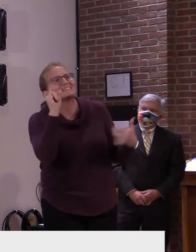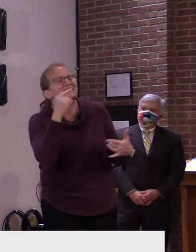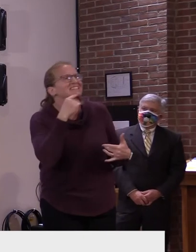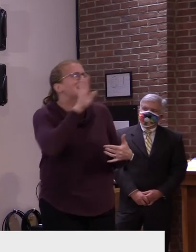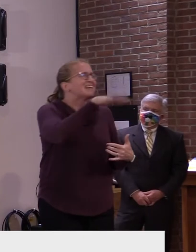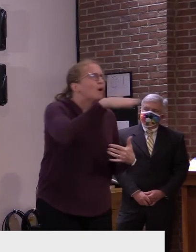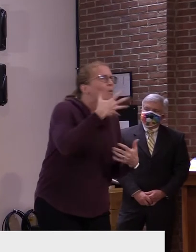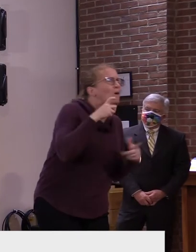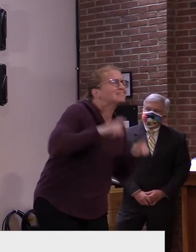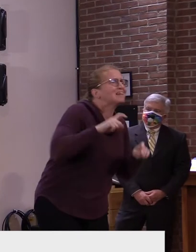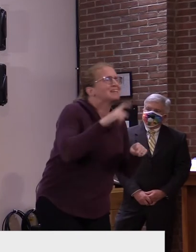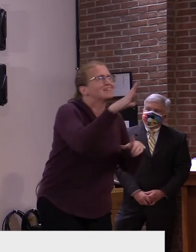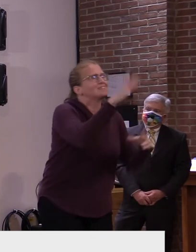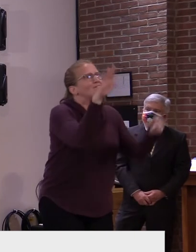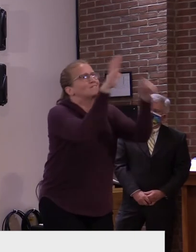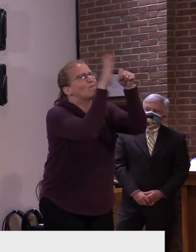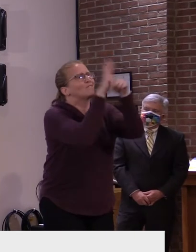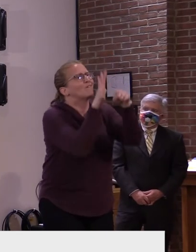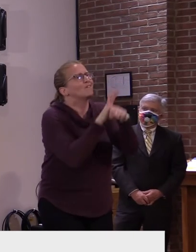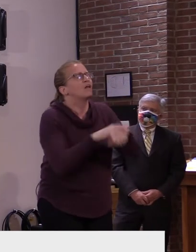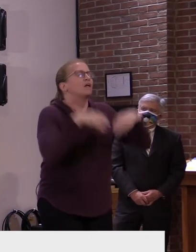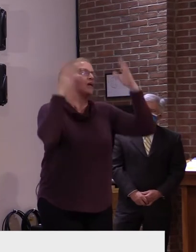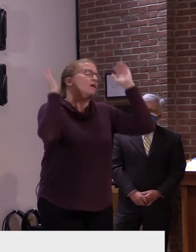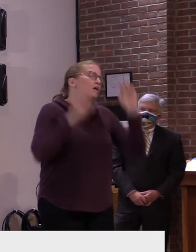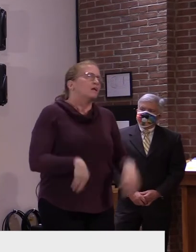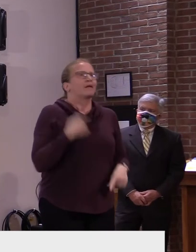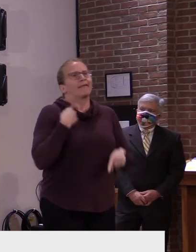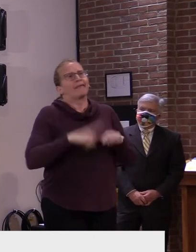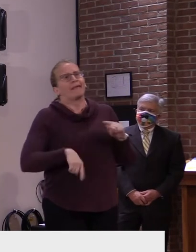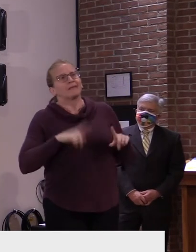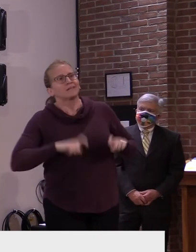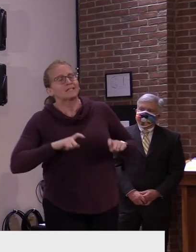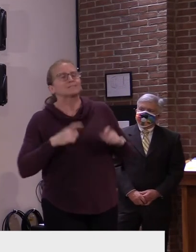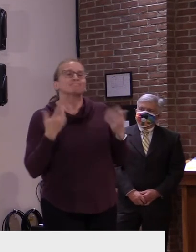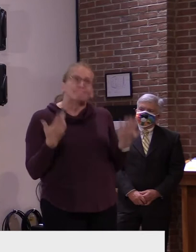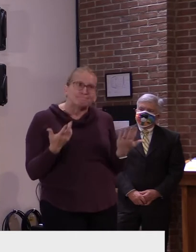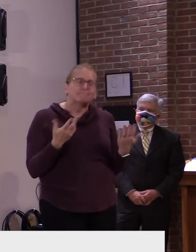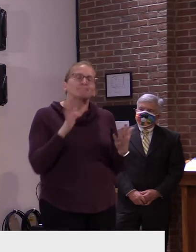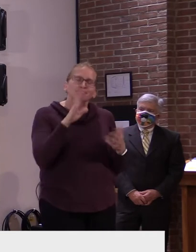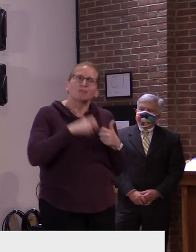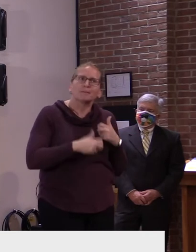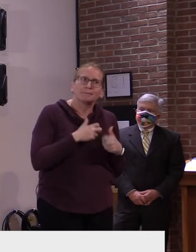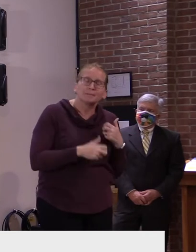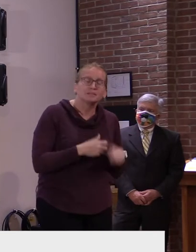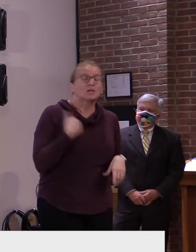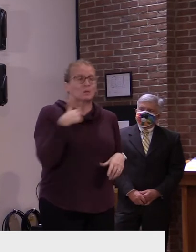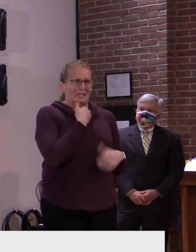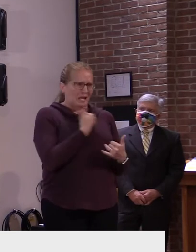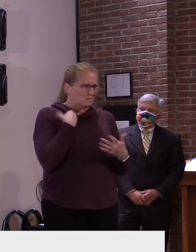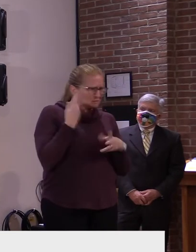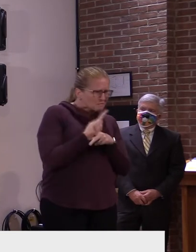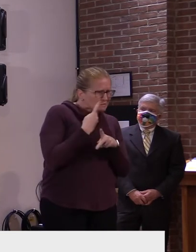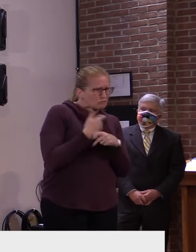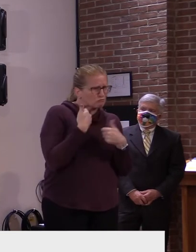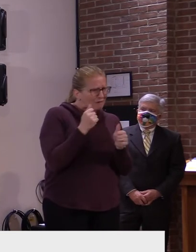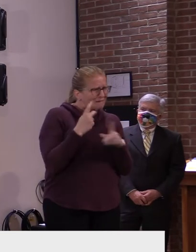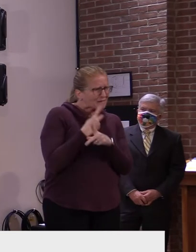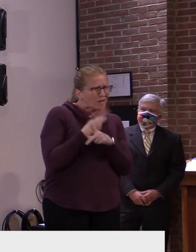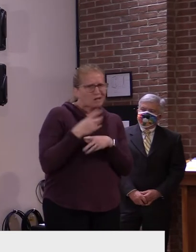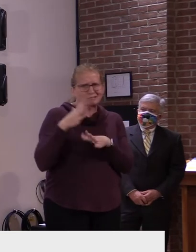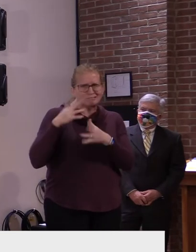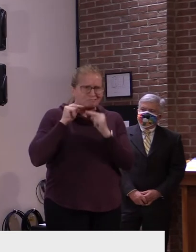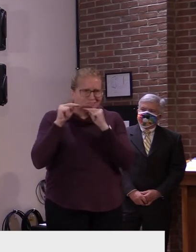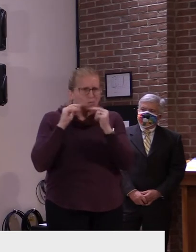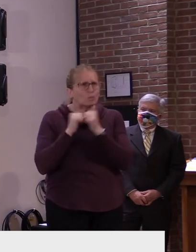into a contract and speedily working toward a plan with cic health of cambridge massachusetts to offer